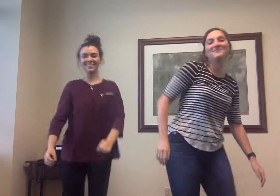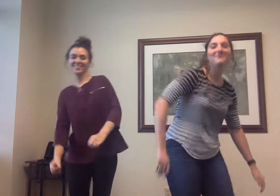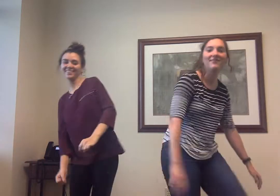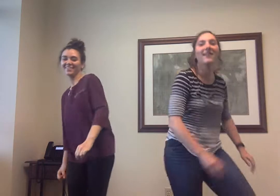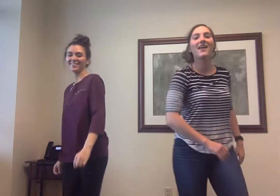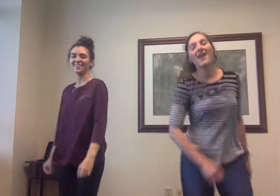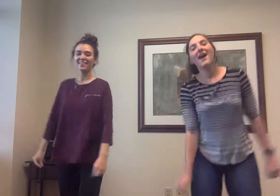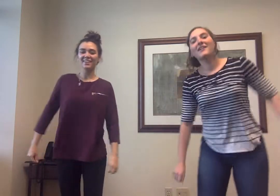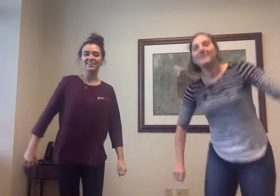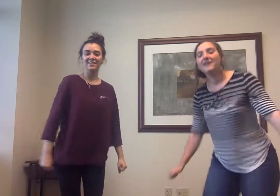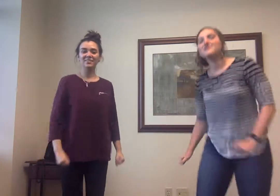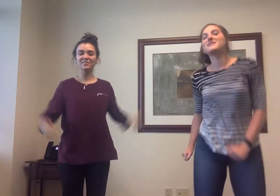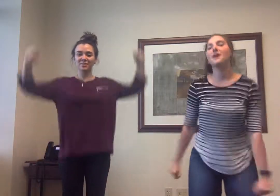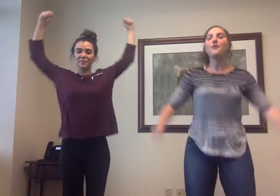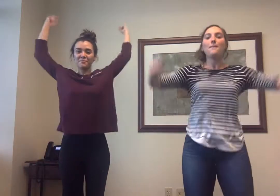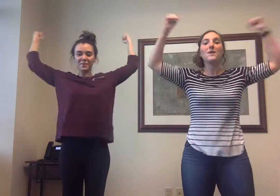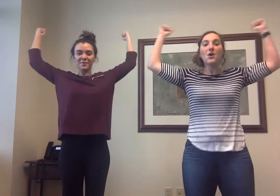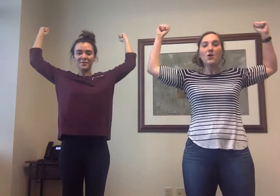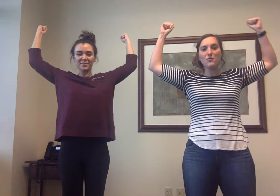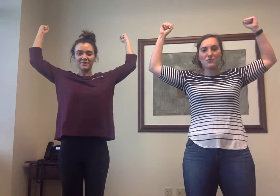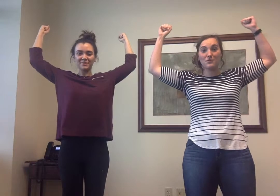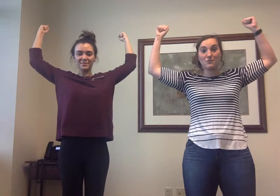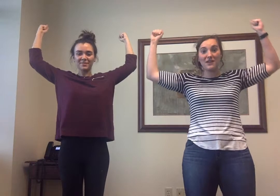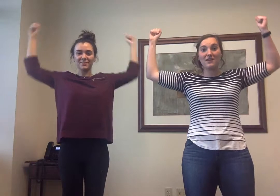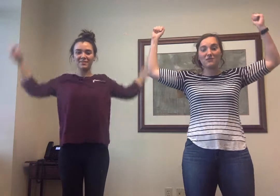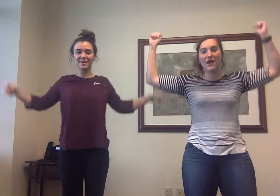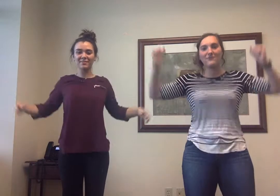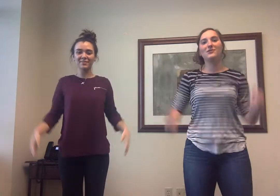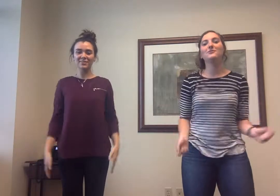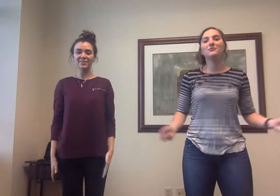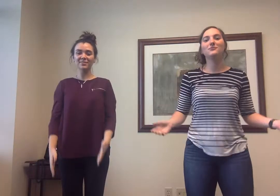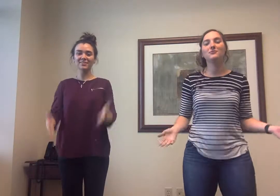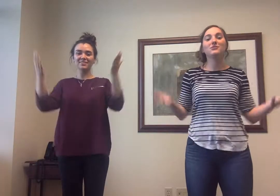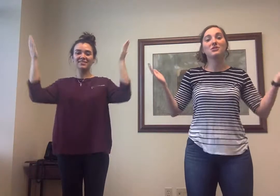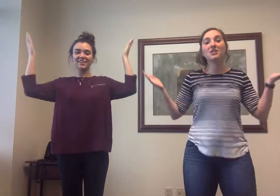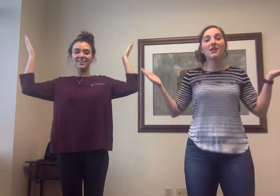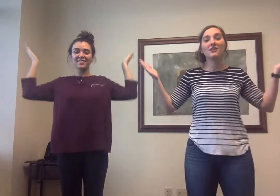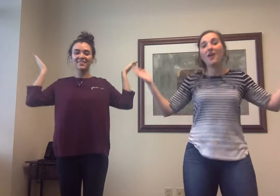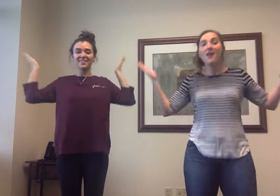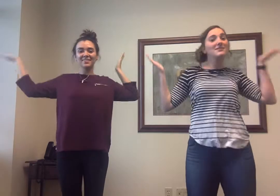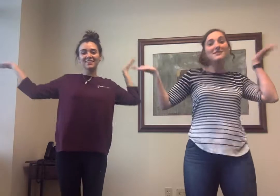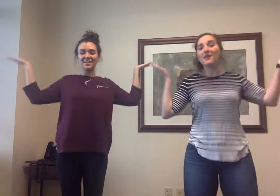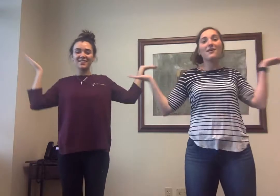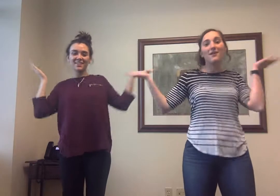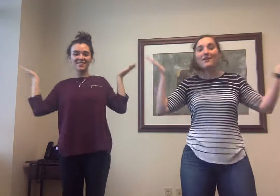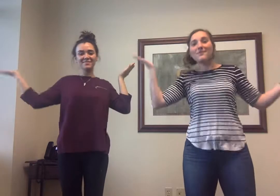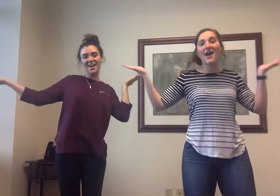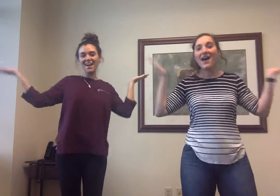I love so bold to bring a revolution somehow.